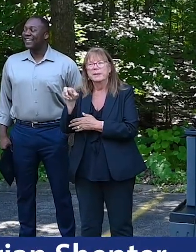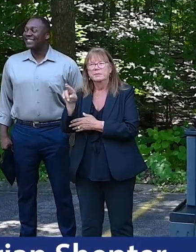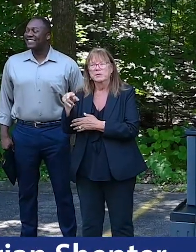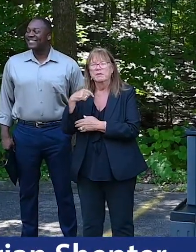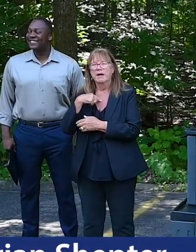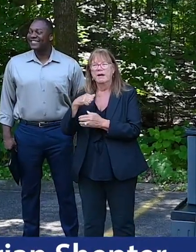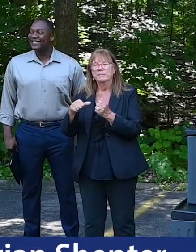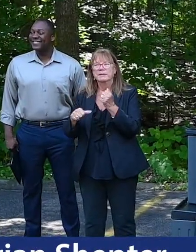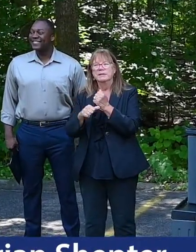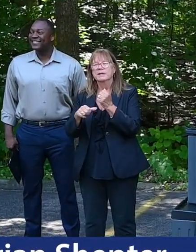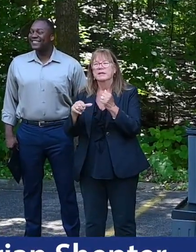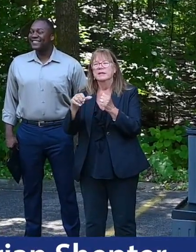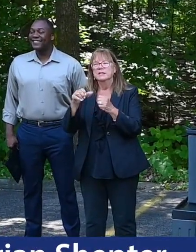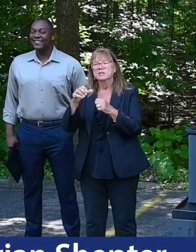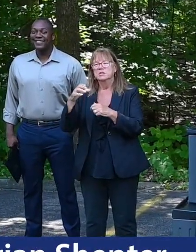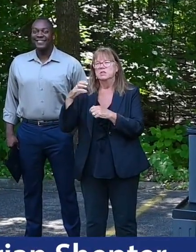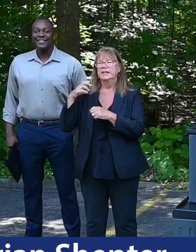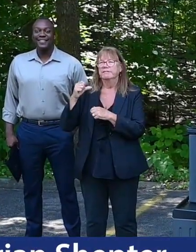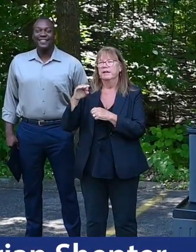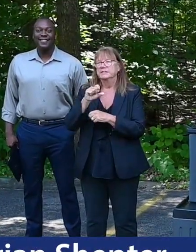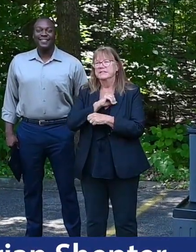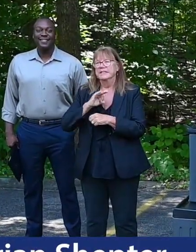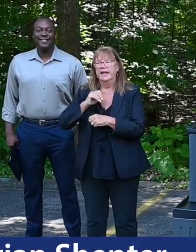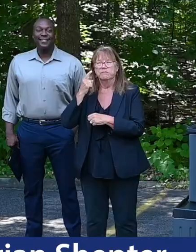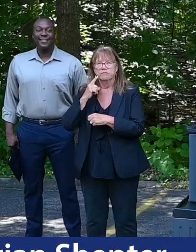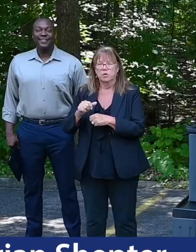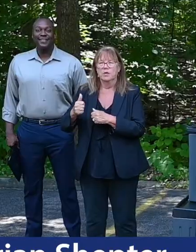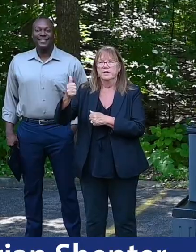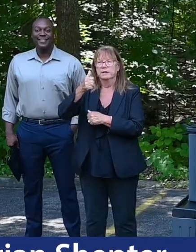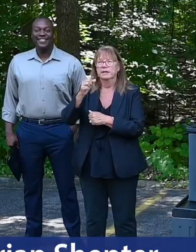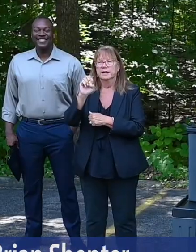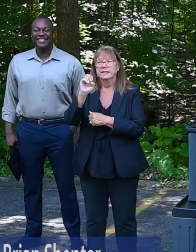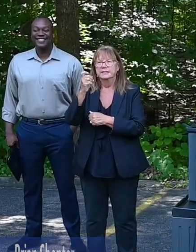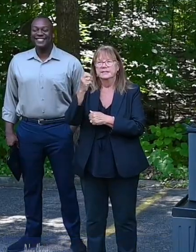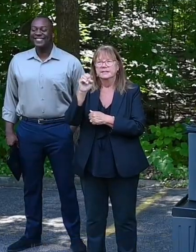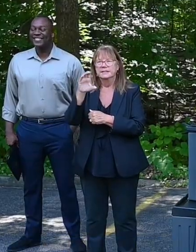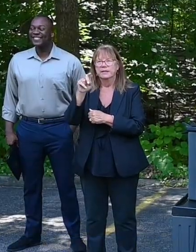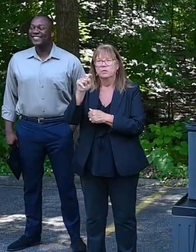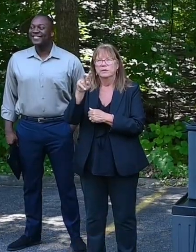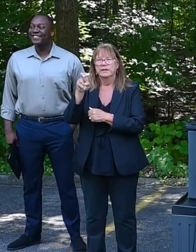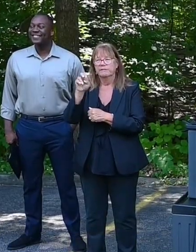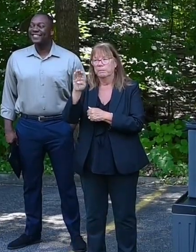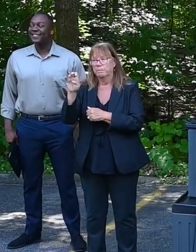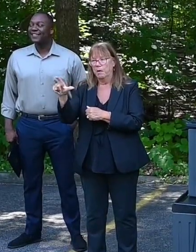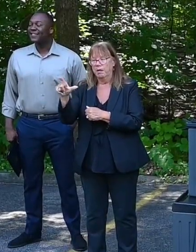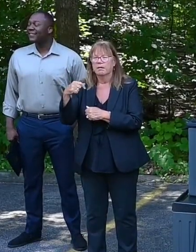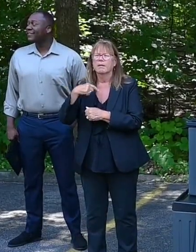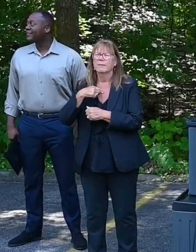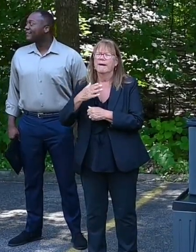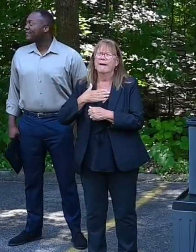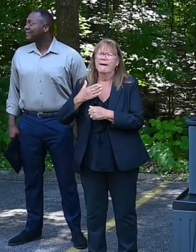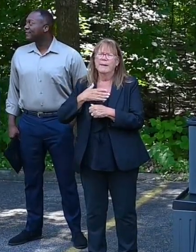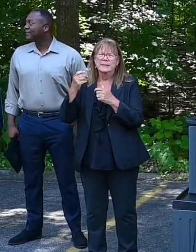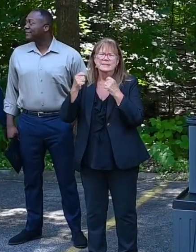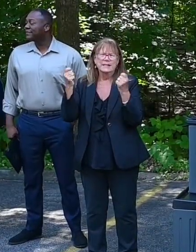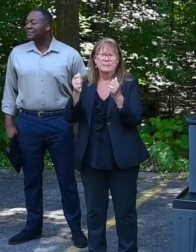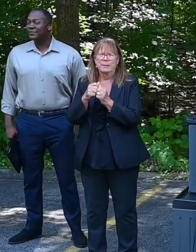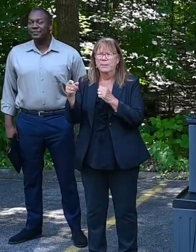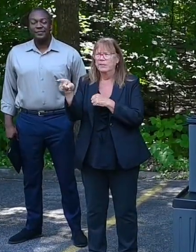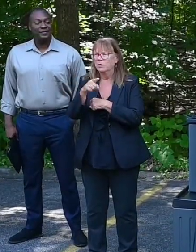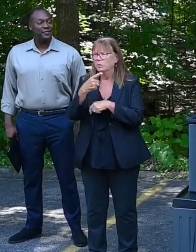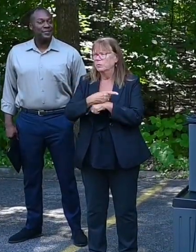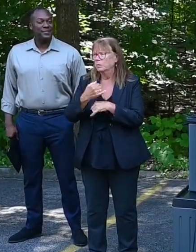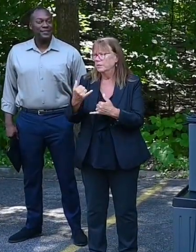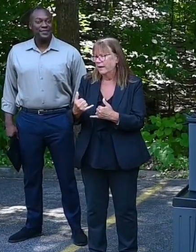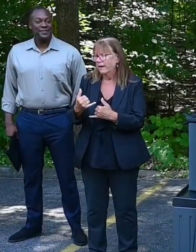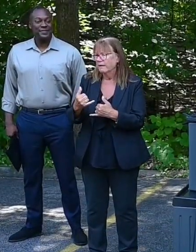to Howard County Executive Calvin Ball. We're very excited to celebrate with you all today. Without further ado, I'd like you to please welcome